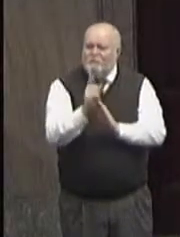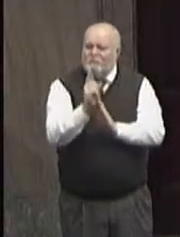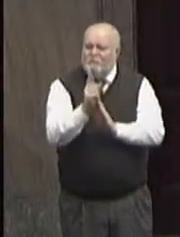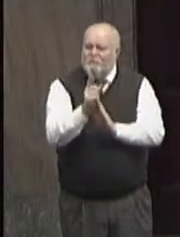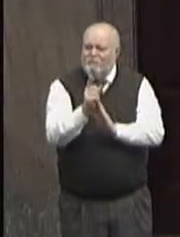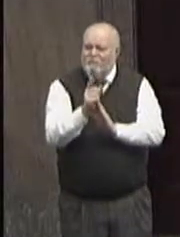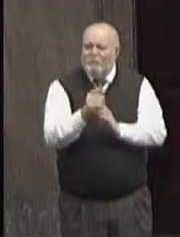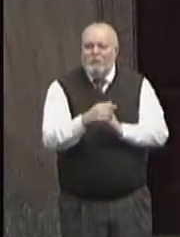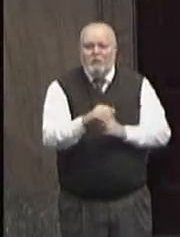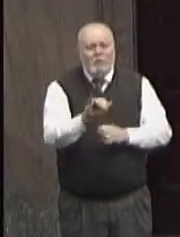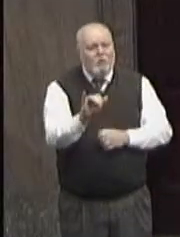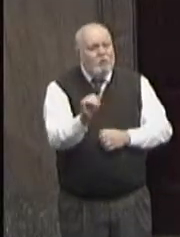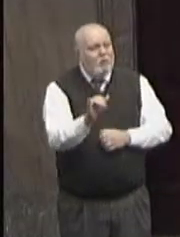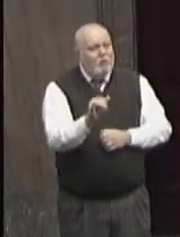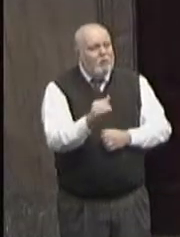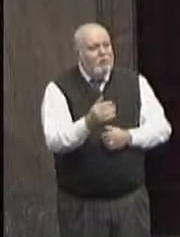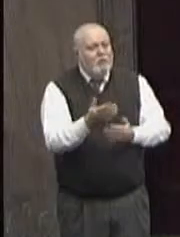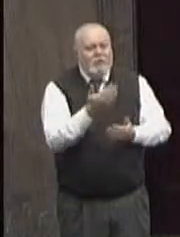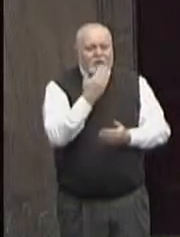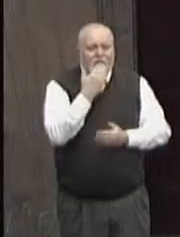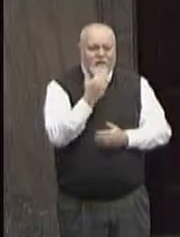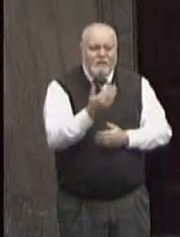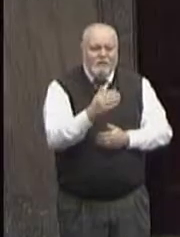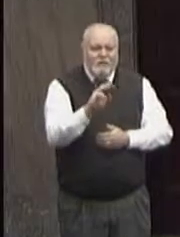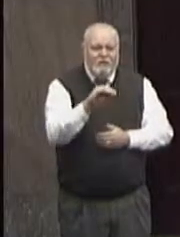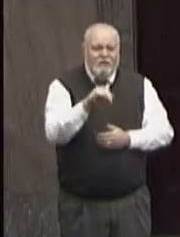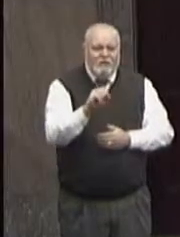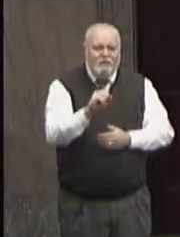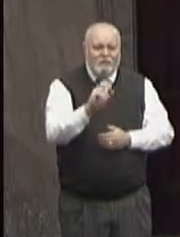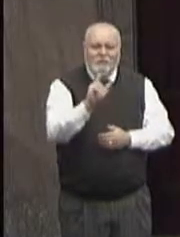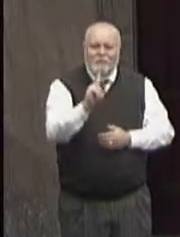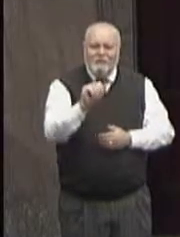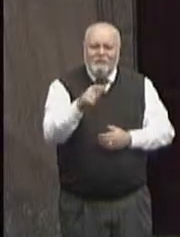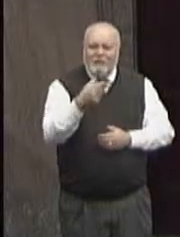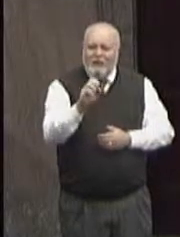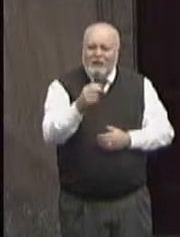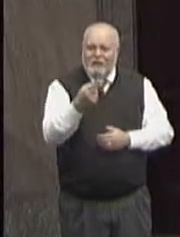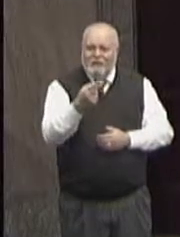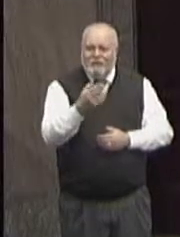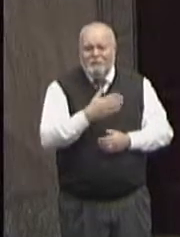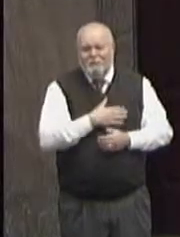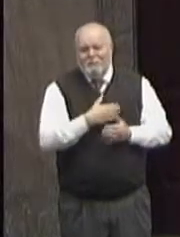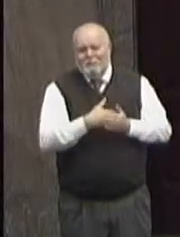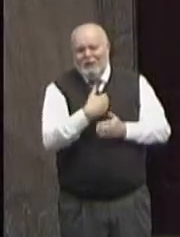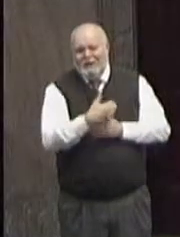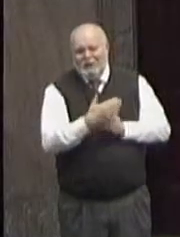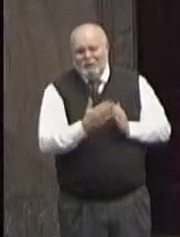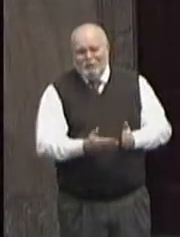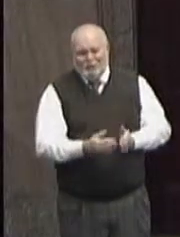also like to thank Ms. Cayley for the invitation to be here. It's my neighbor.